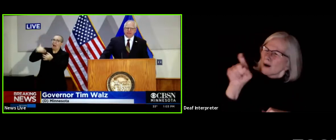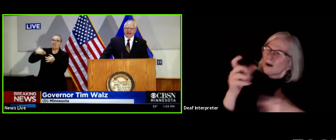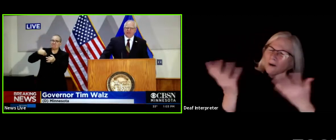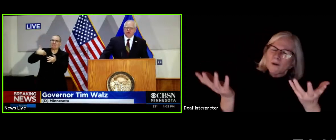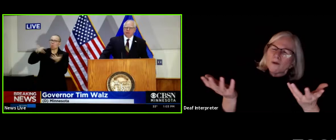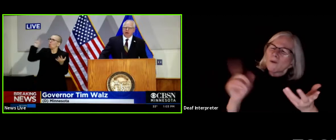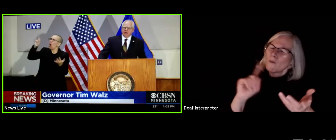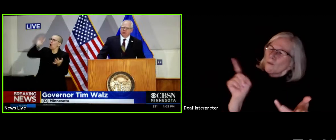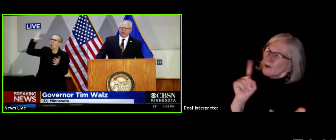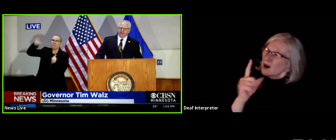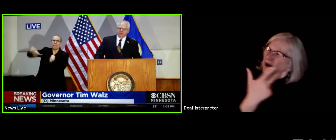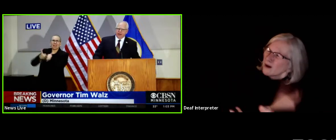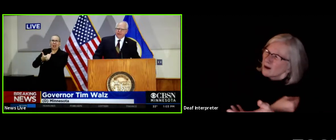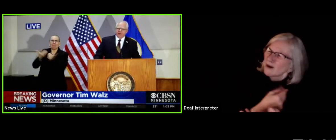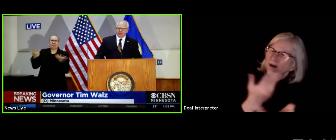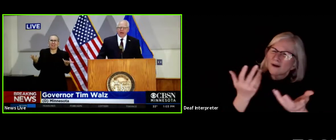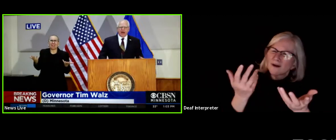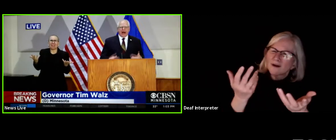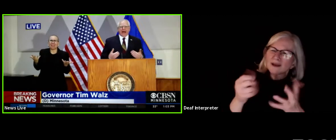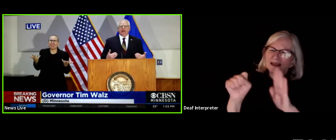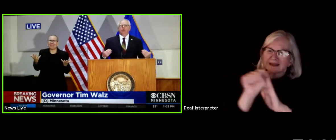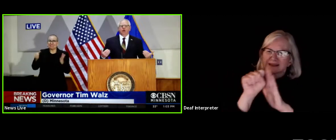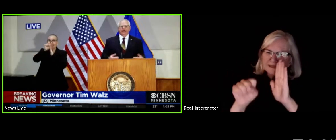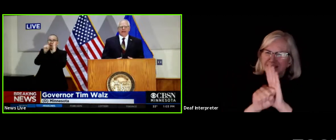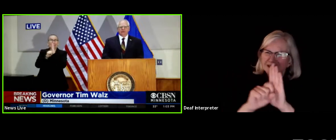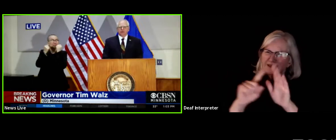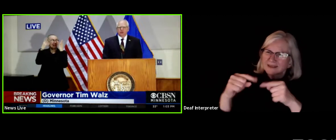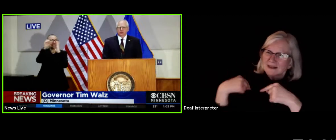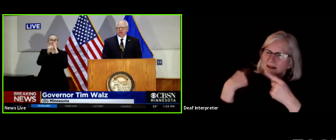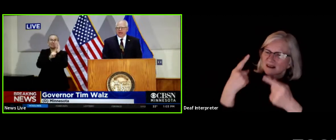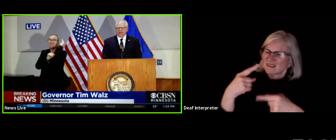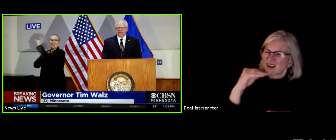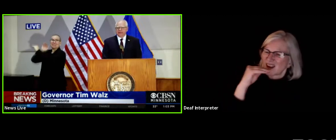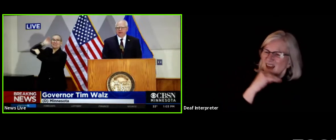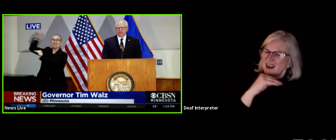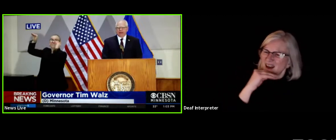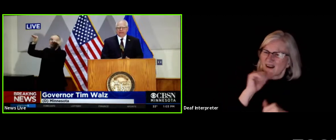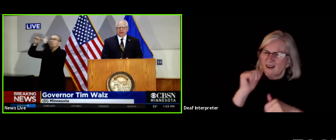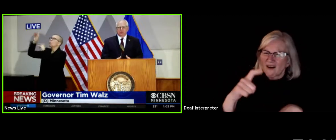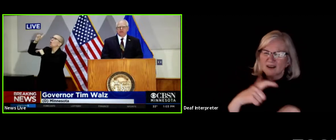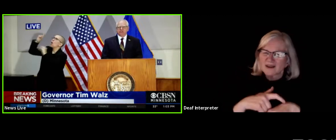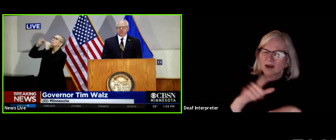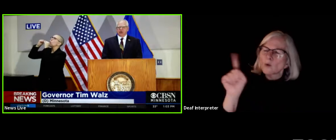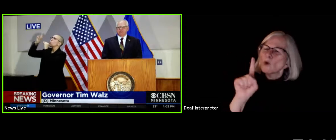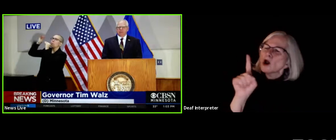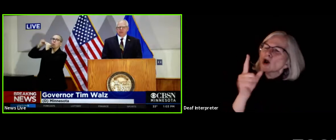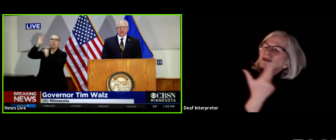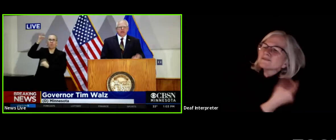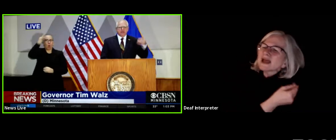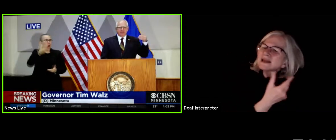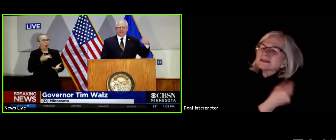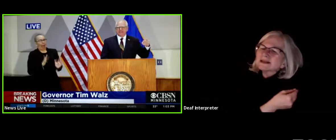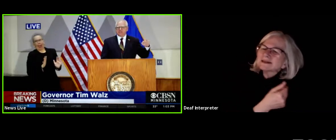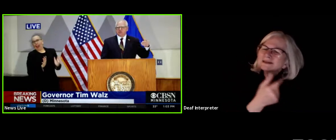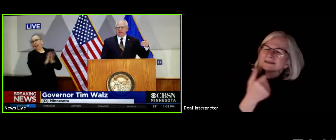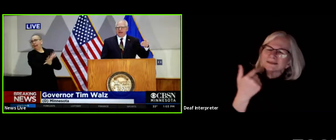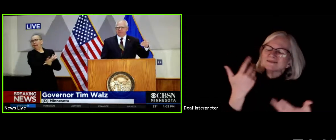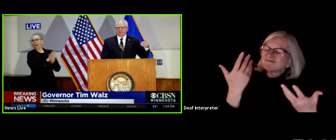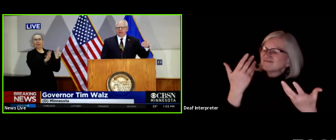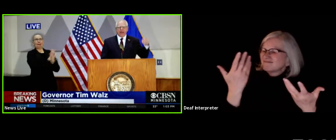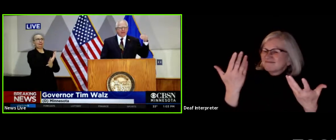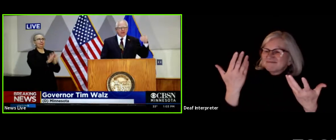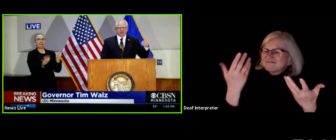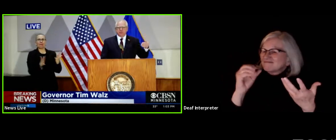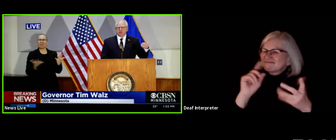they've been lied to and made all their plans around this? I don't know the answer to those yet, but here in Minnesota, the vaccines we